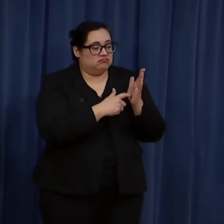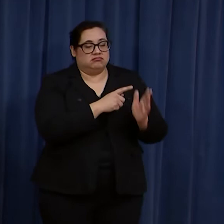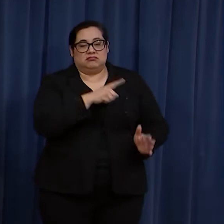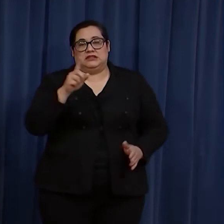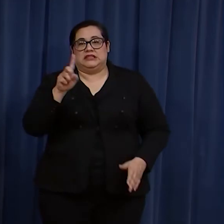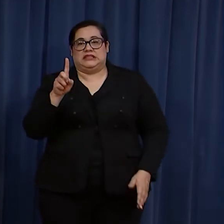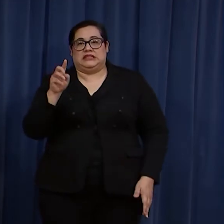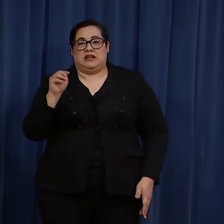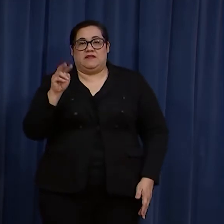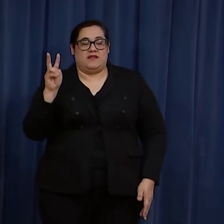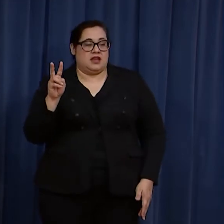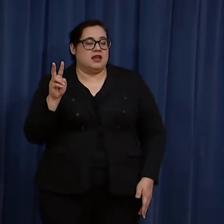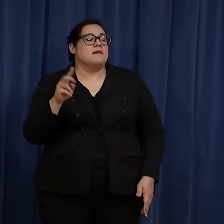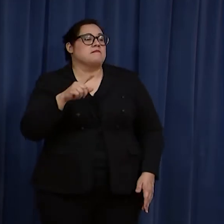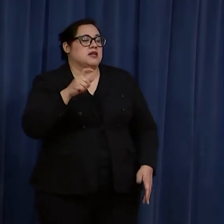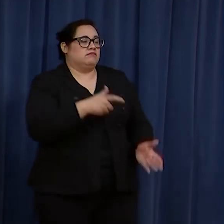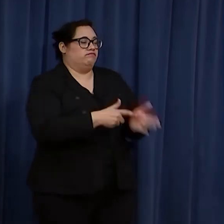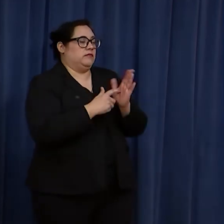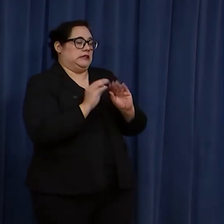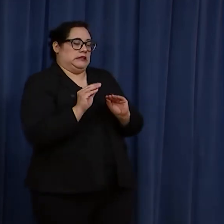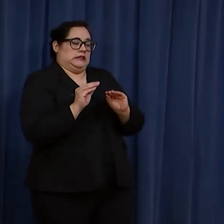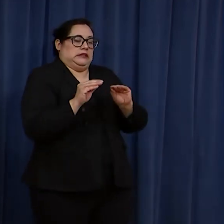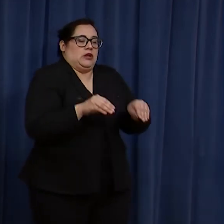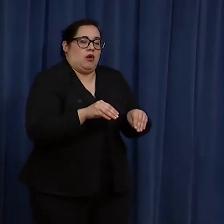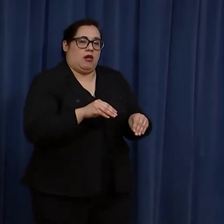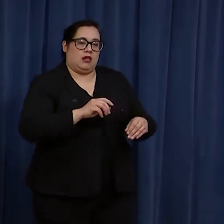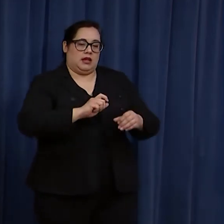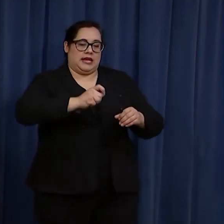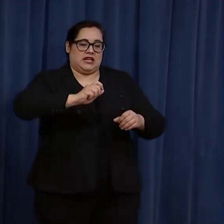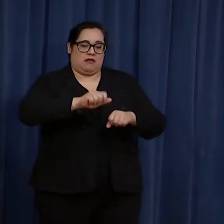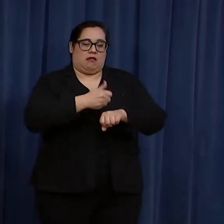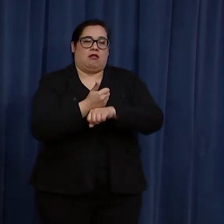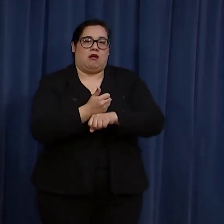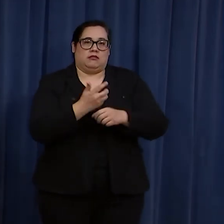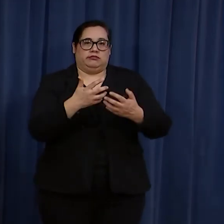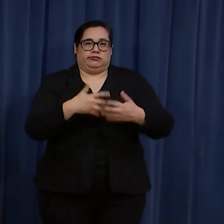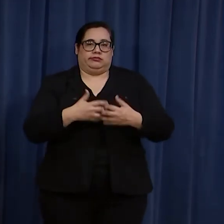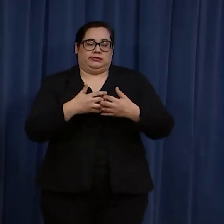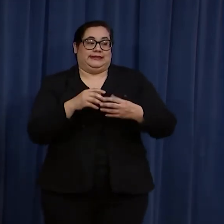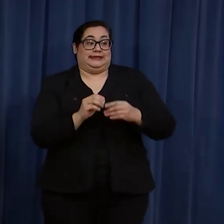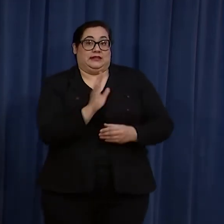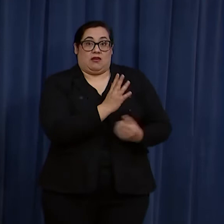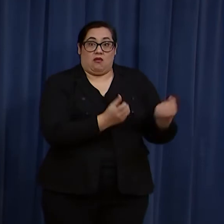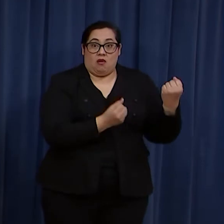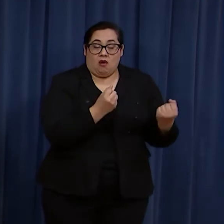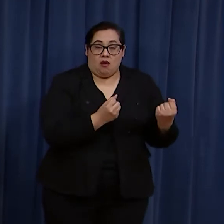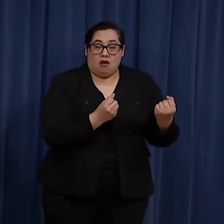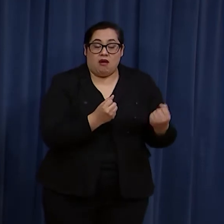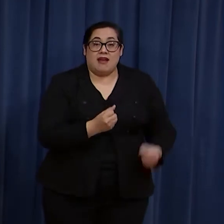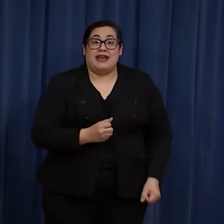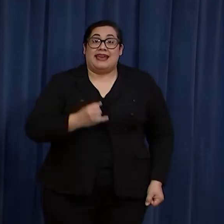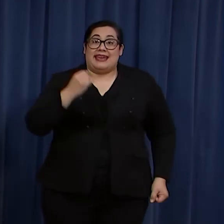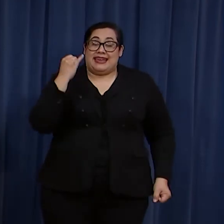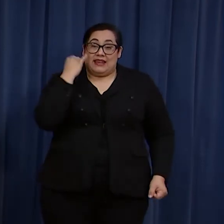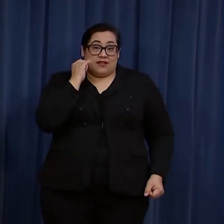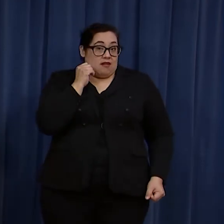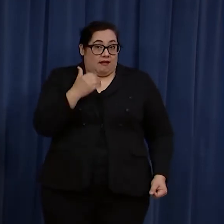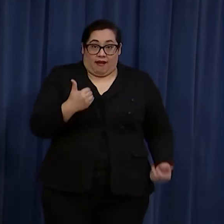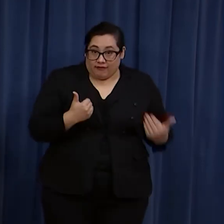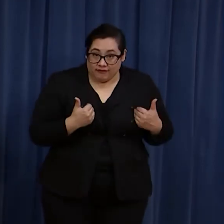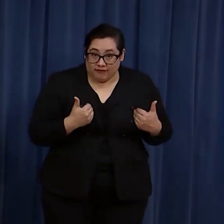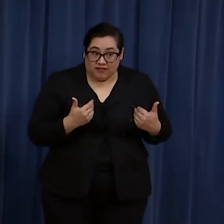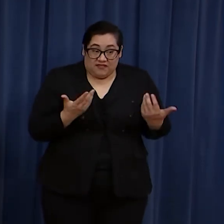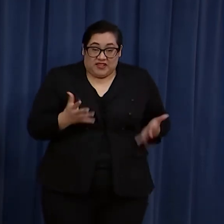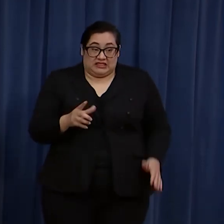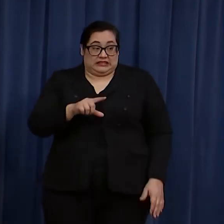this approach, to install an ignition interlock device in their cars. The failure to have that